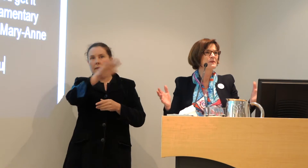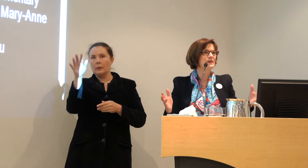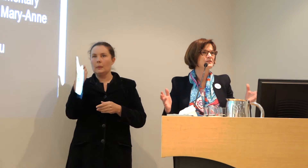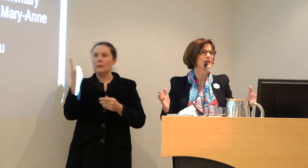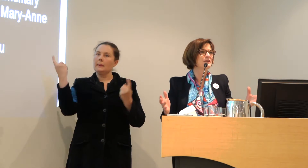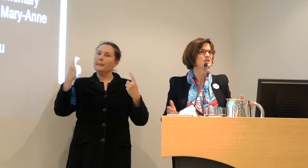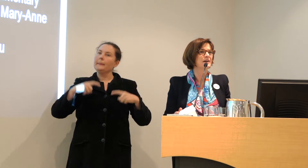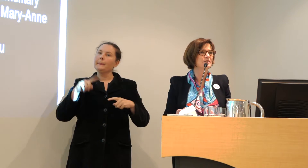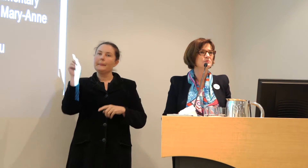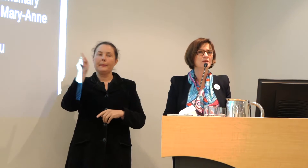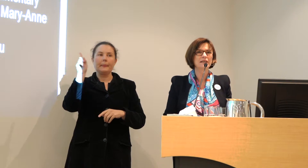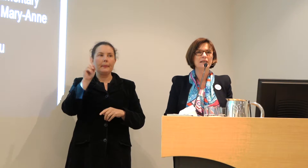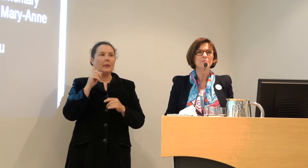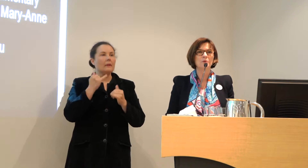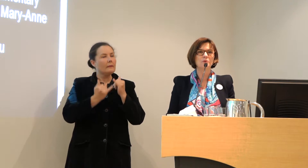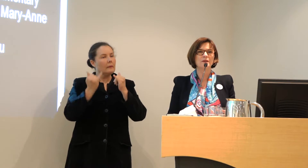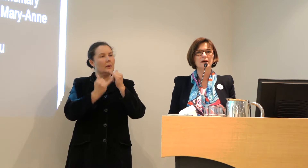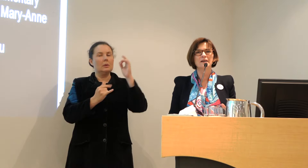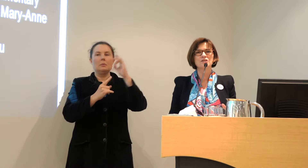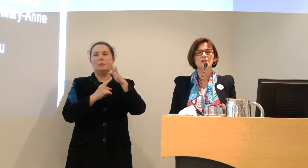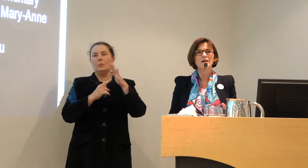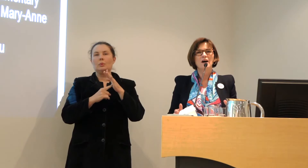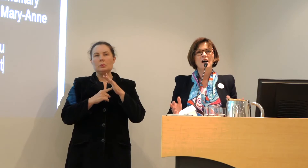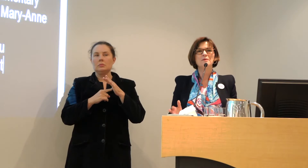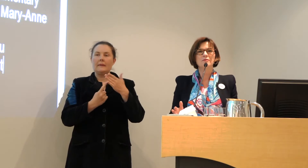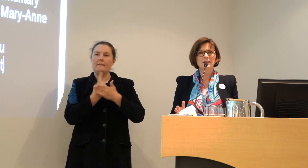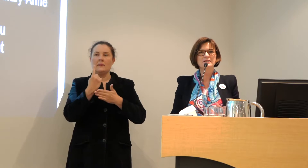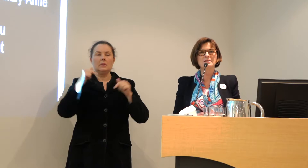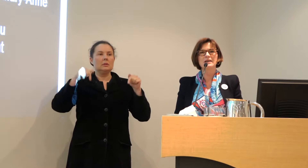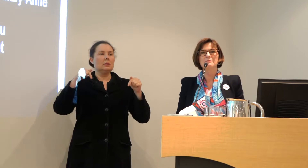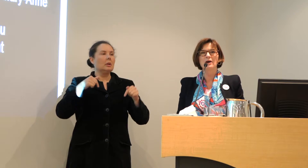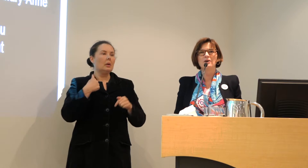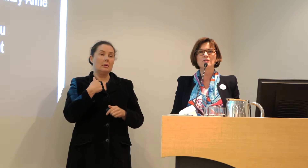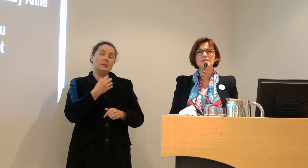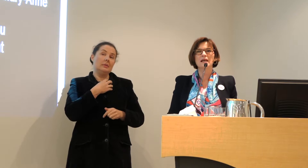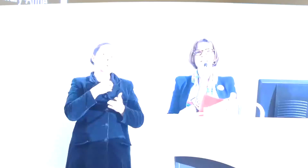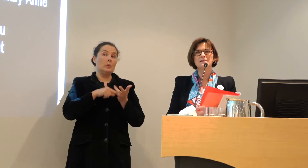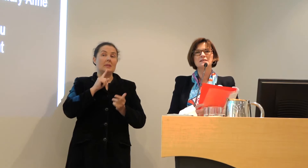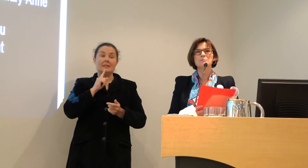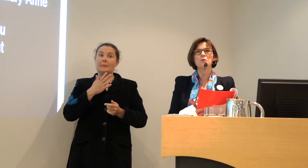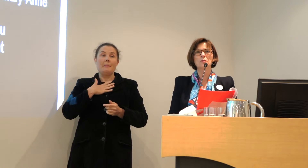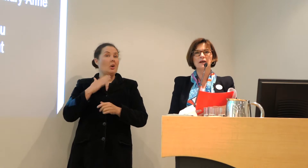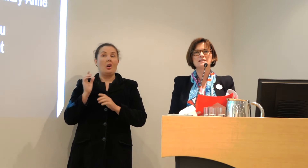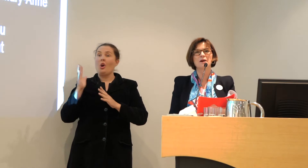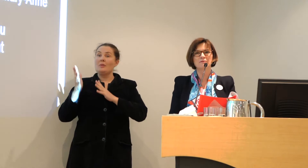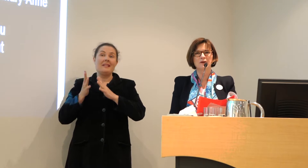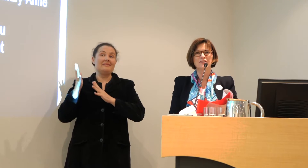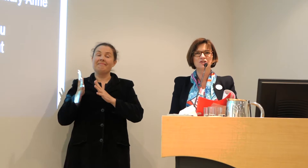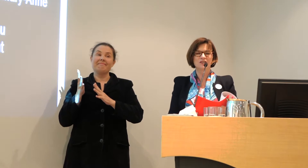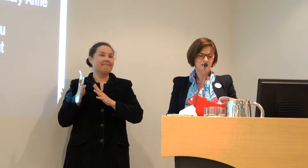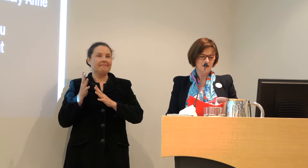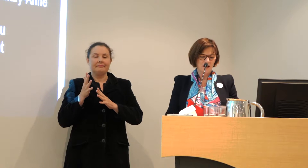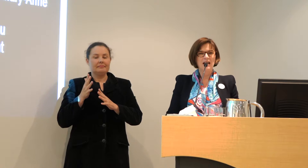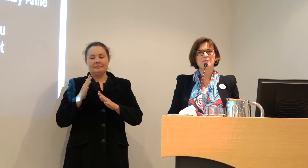everyone coming together today on this really important occasion. I'm afraid to say that my Auslan is as poor as my